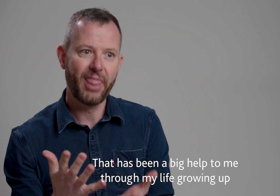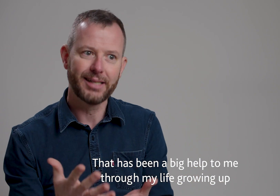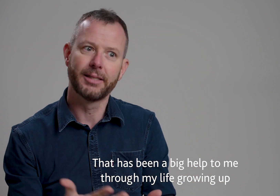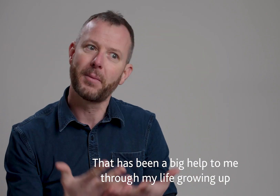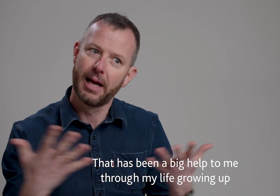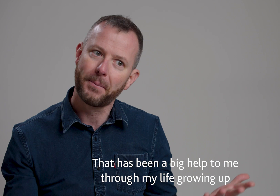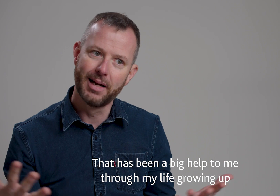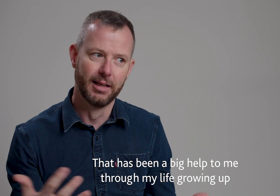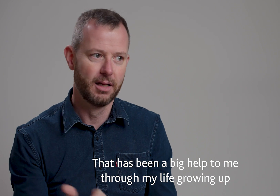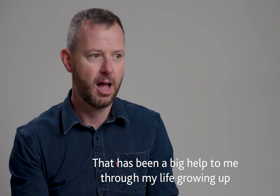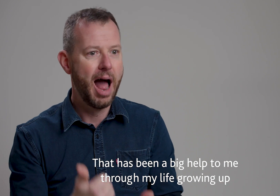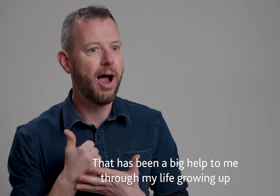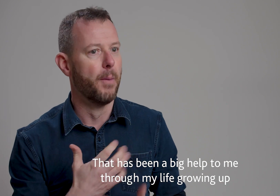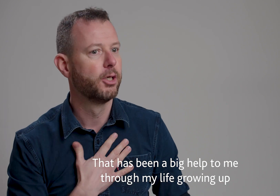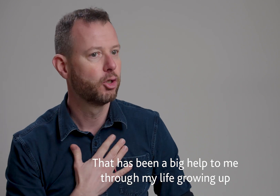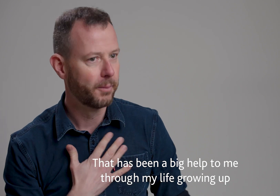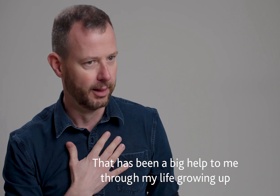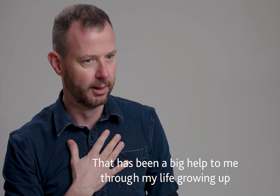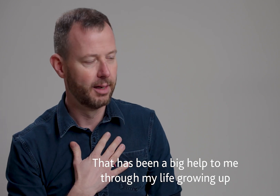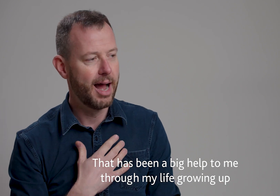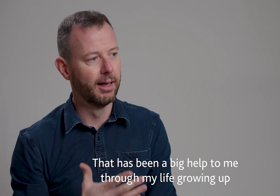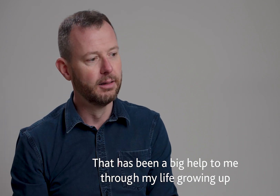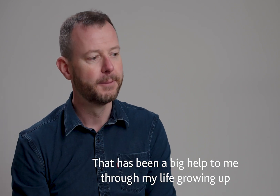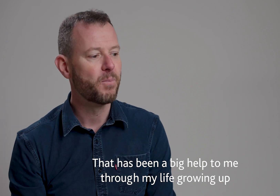a deity helped me in